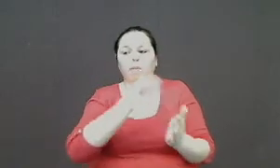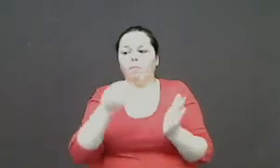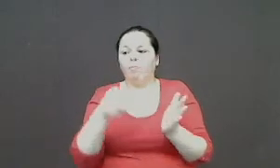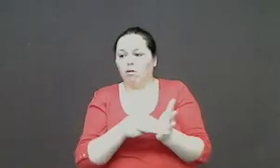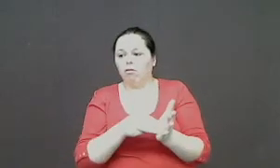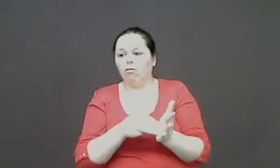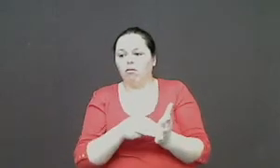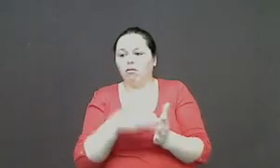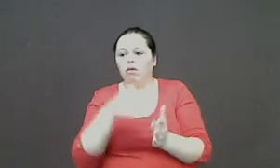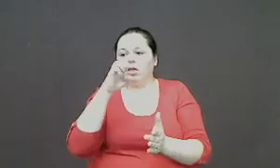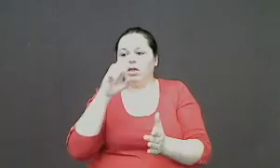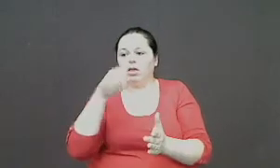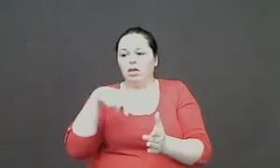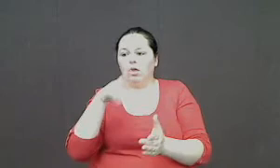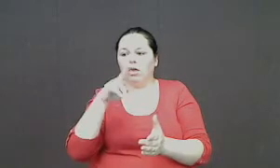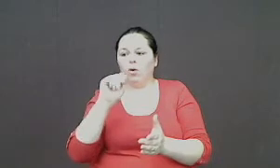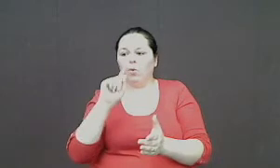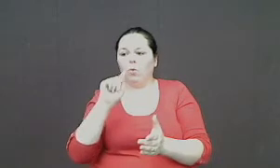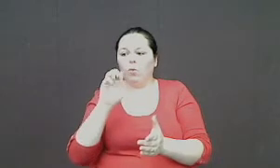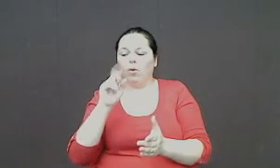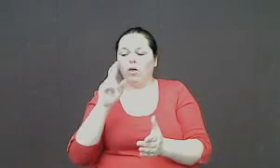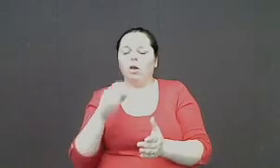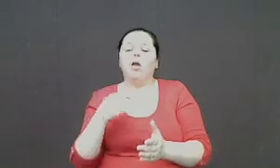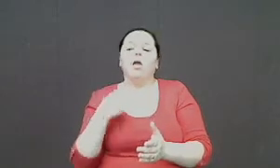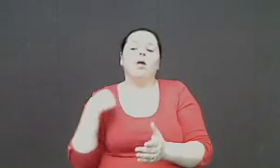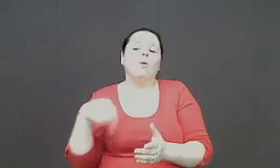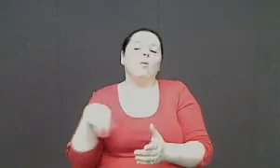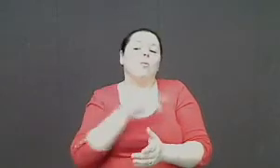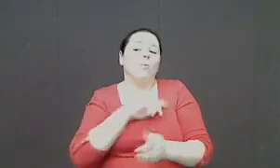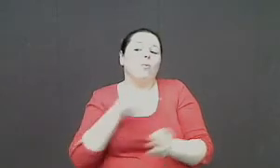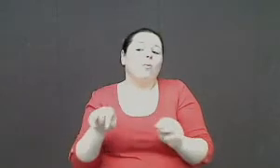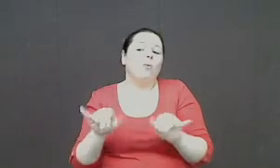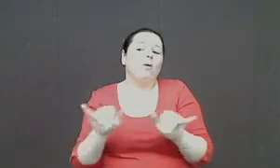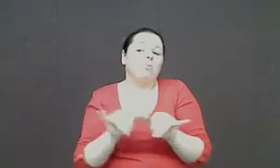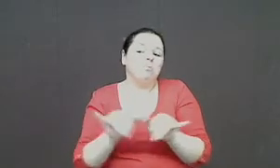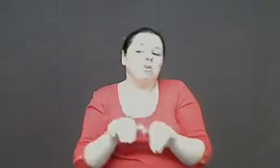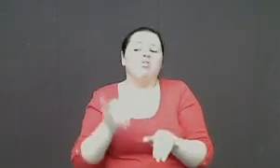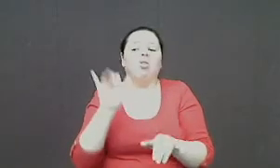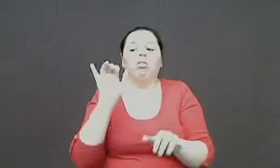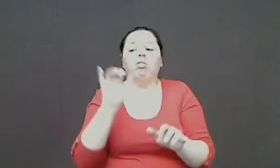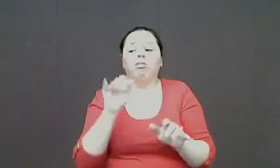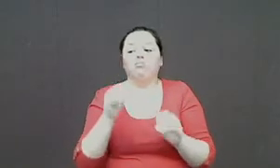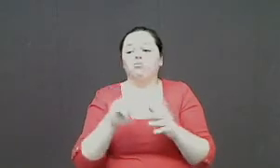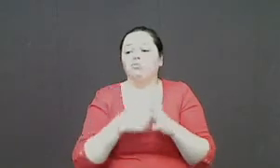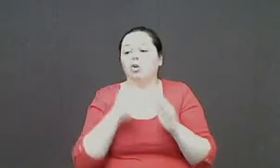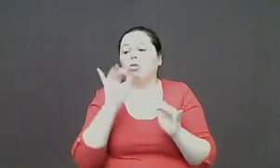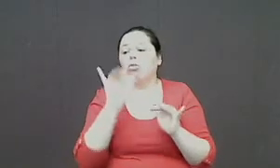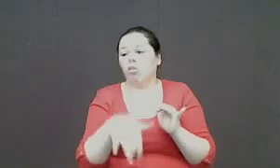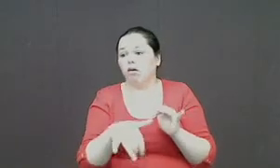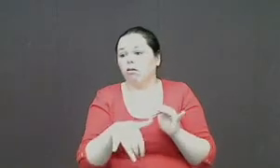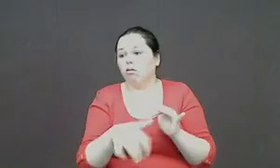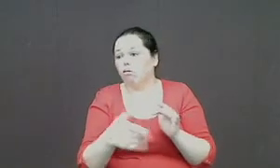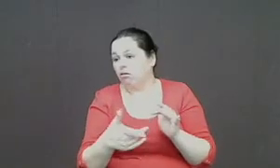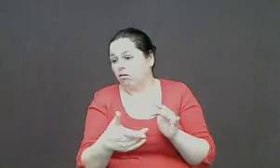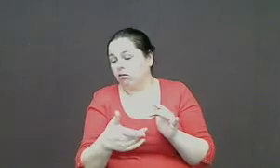measure from there. So we can then indicate where a particular spot on the Earth's surface